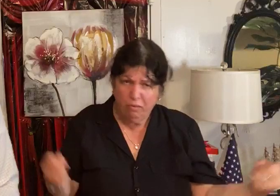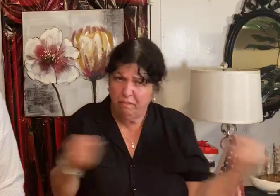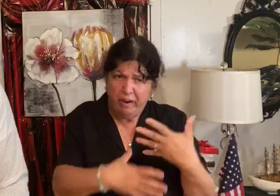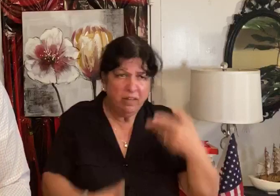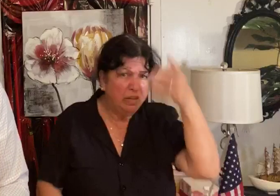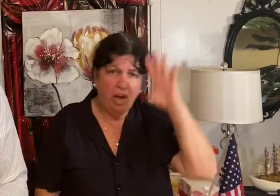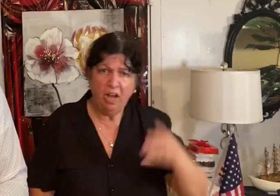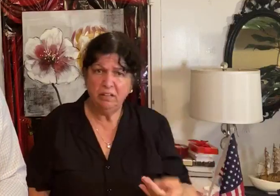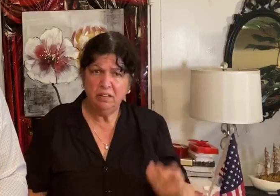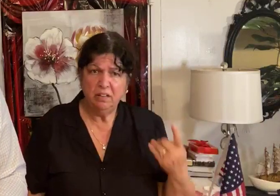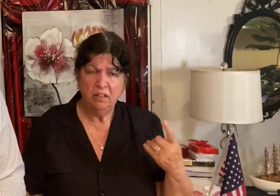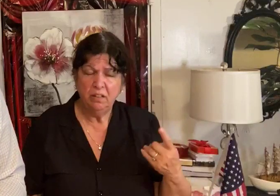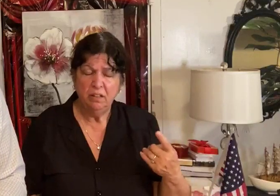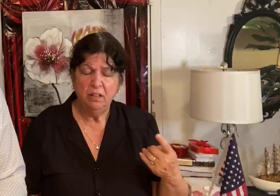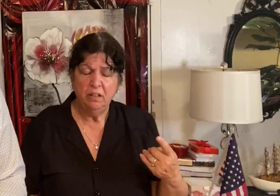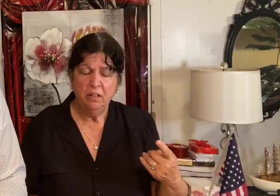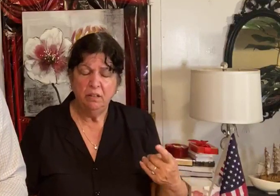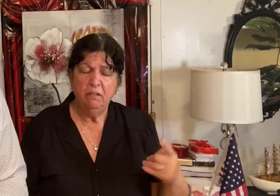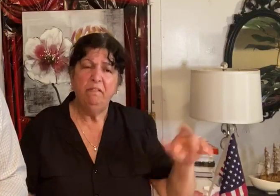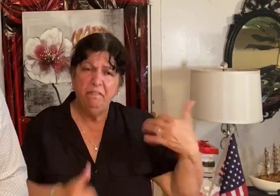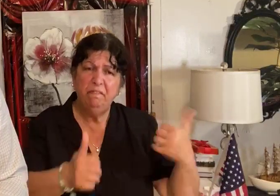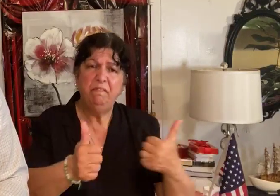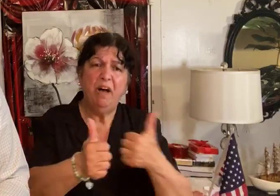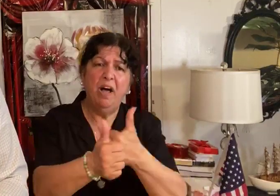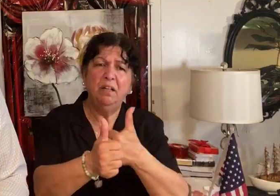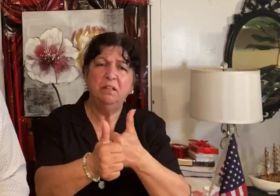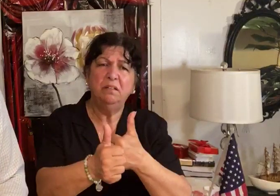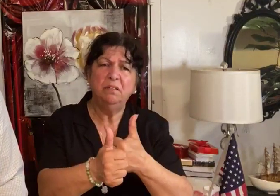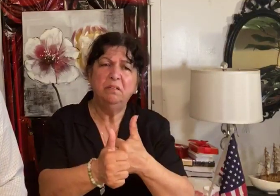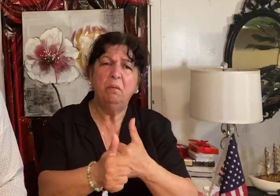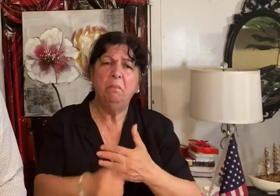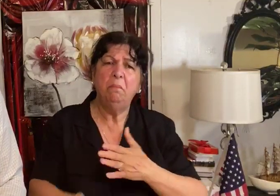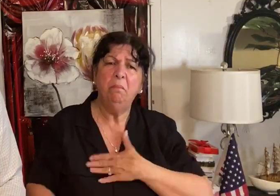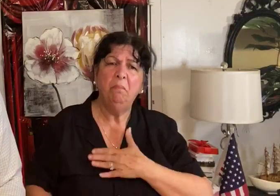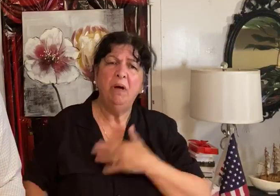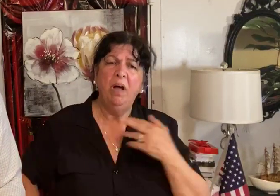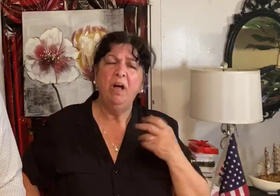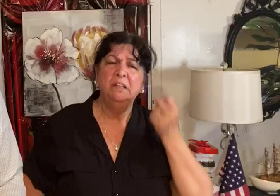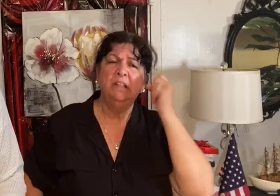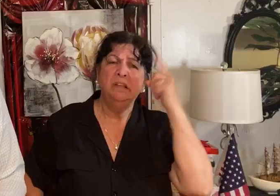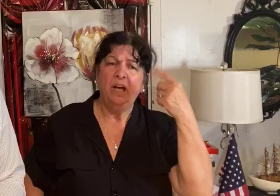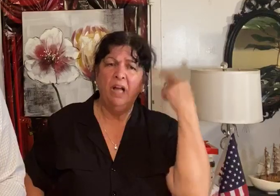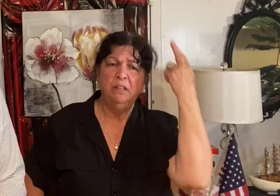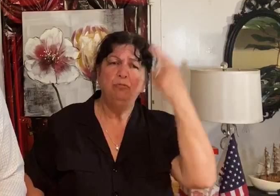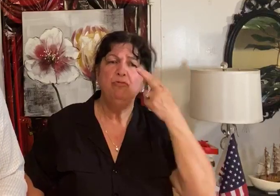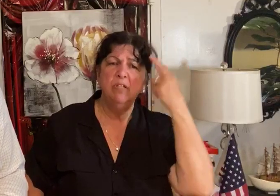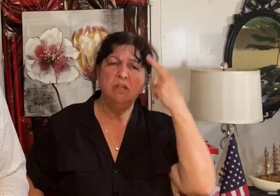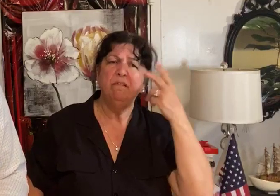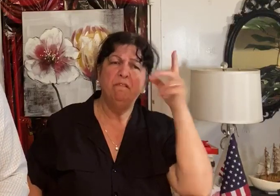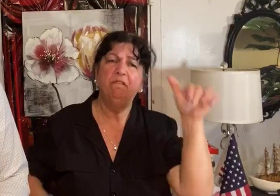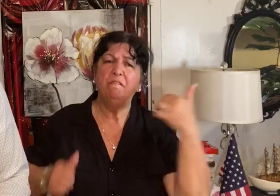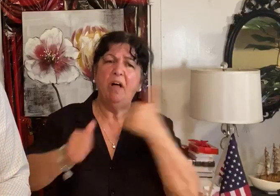in you. So follow my line of reasoning here as I speak to you.